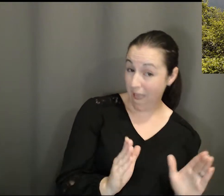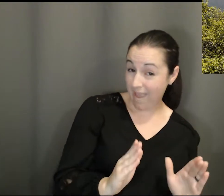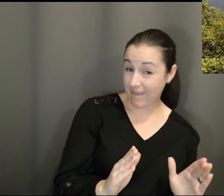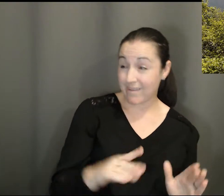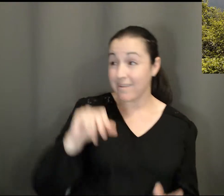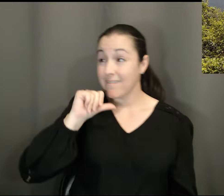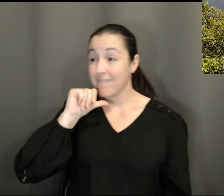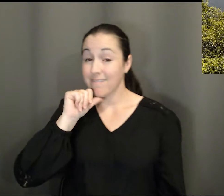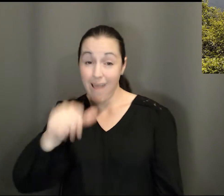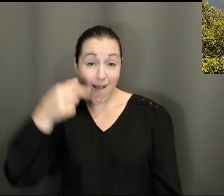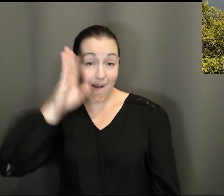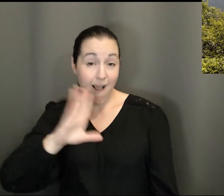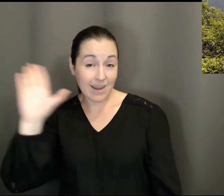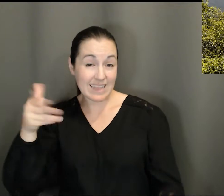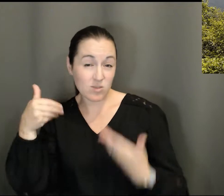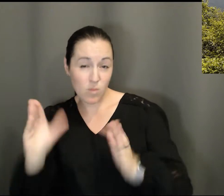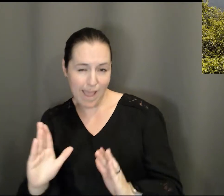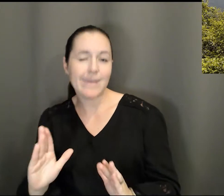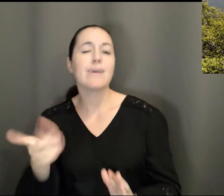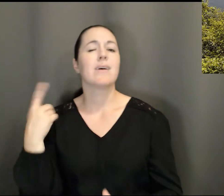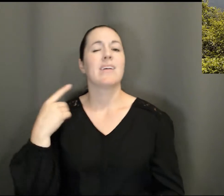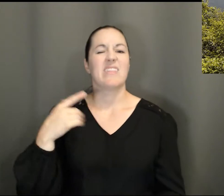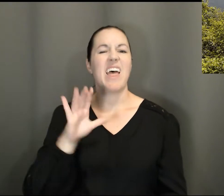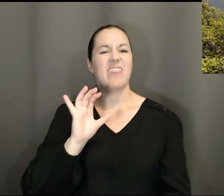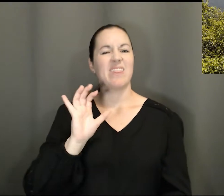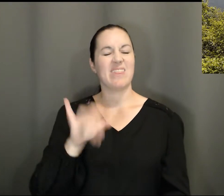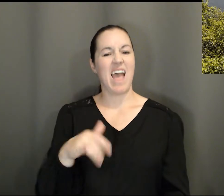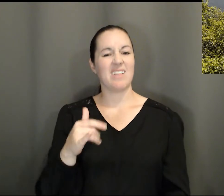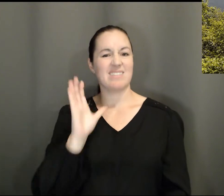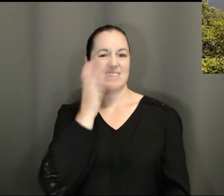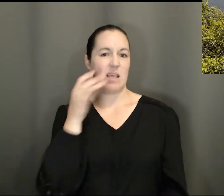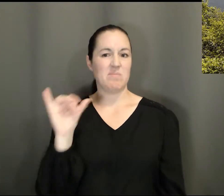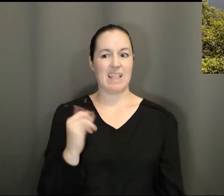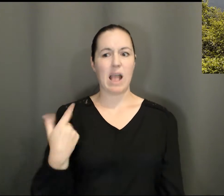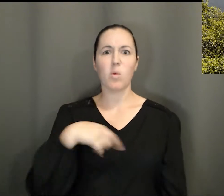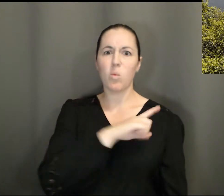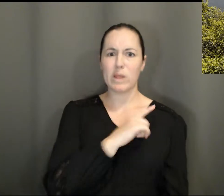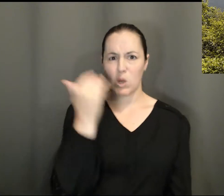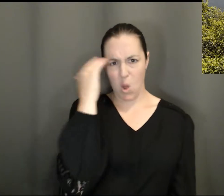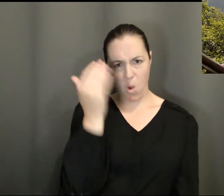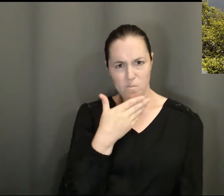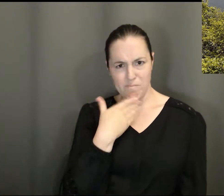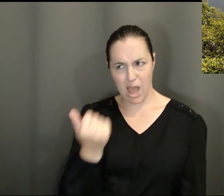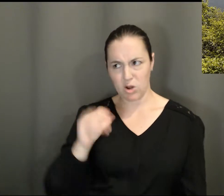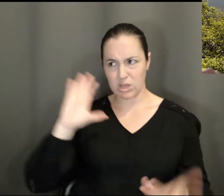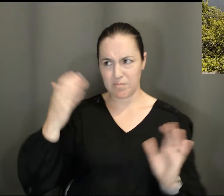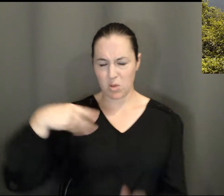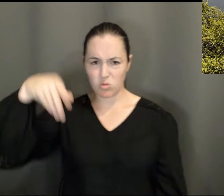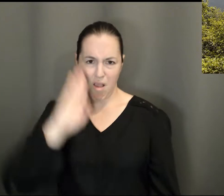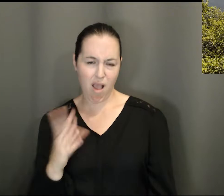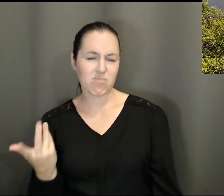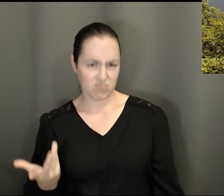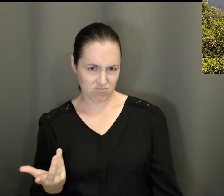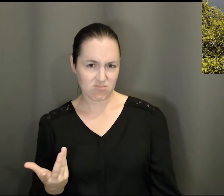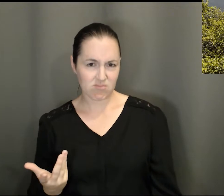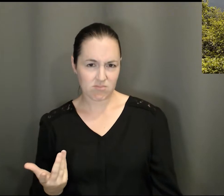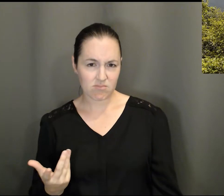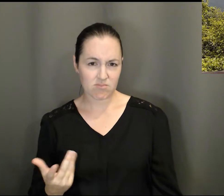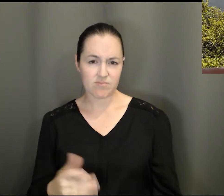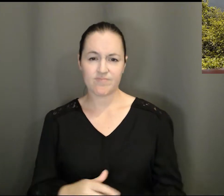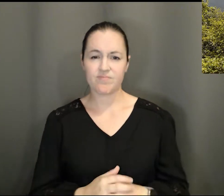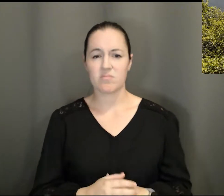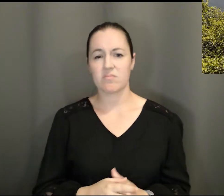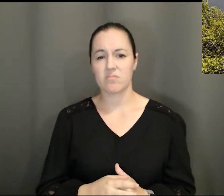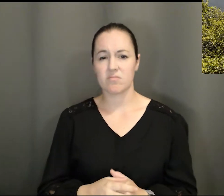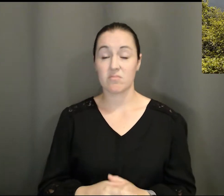is, God, I think I know what's best for me. I know better what's best than you do. God knows all about you. In His